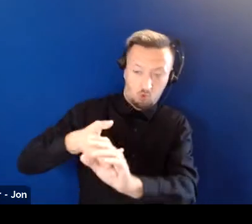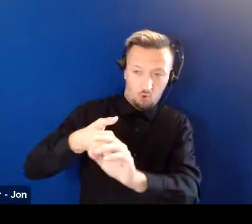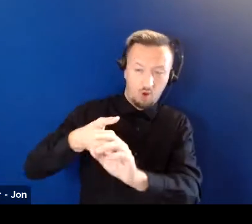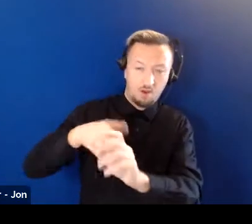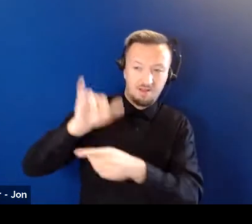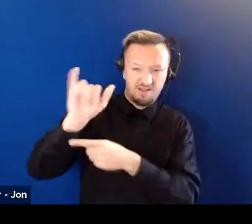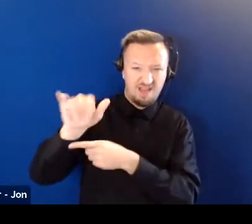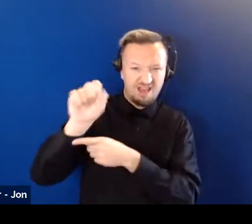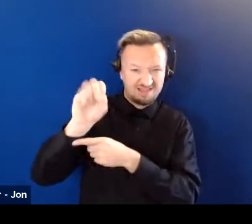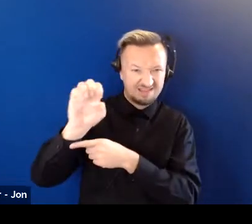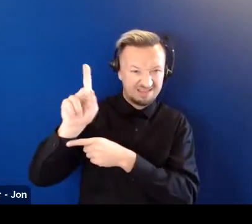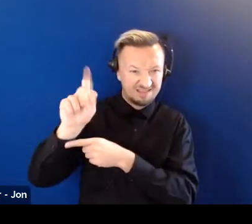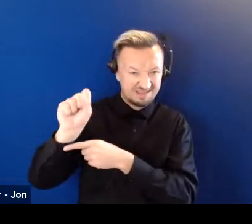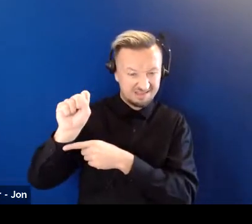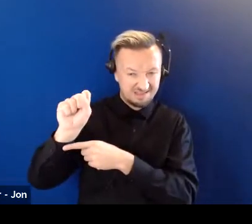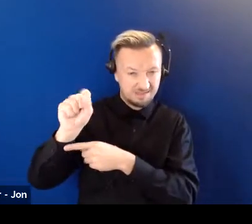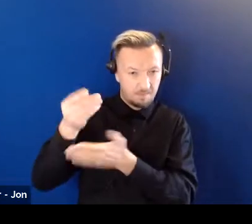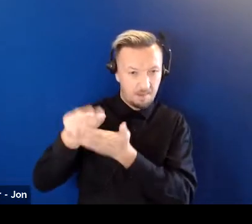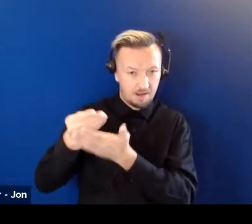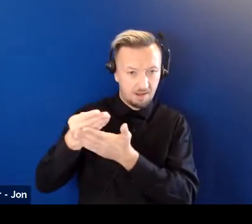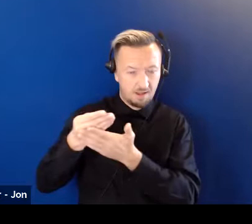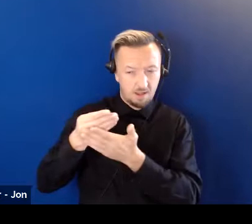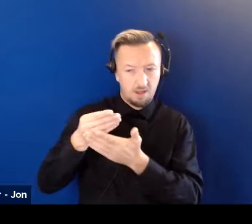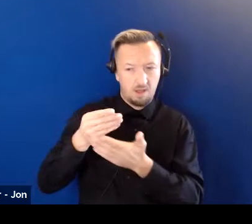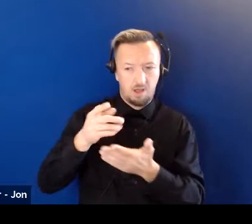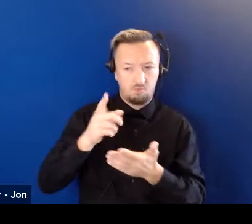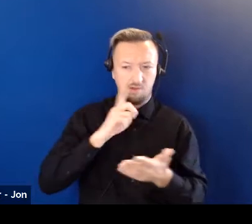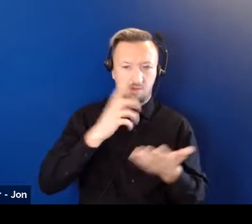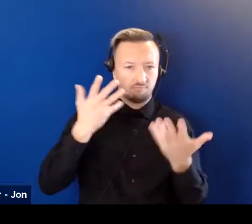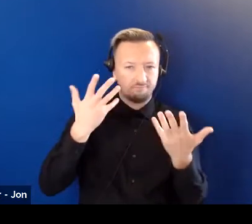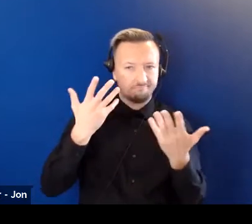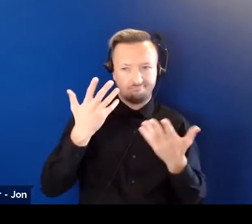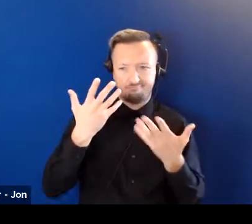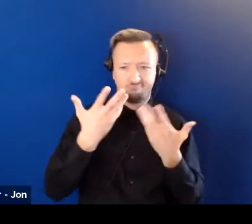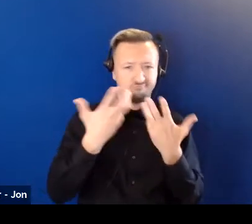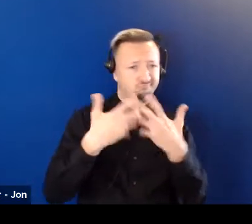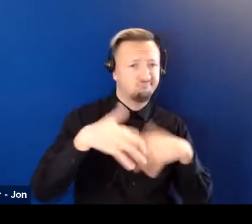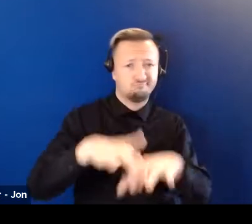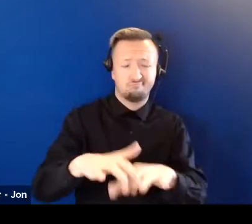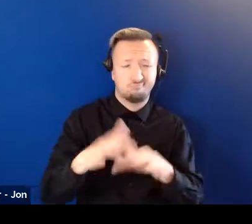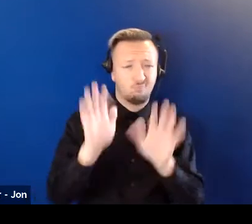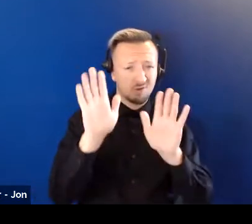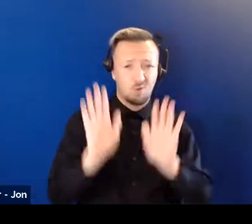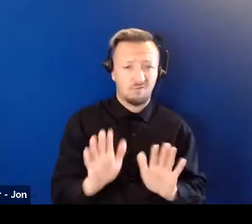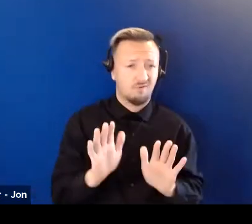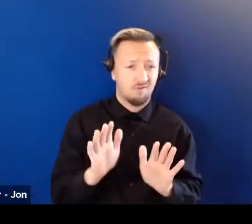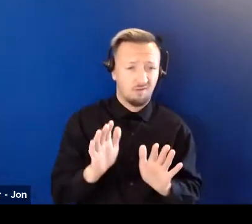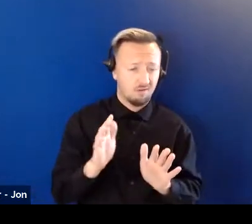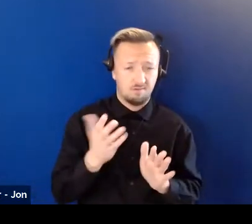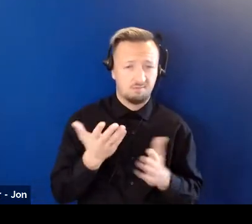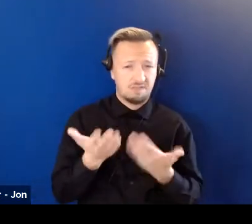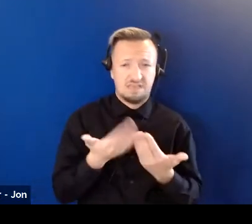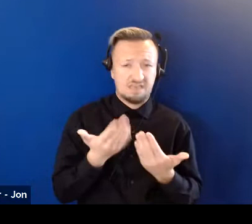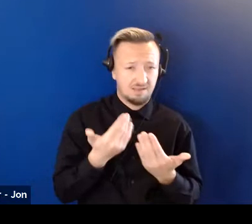grant is that it was very organic. So our center, like I said in response to the first question,